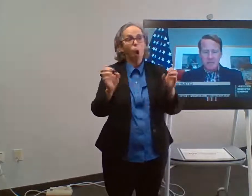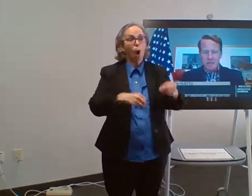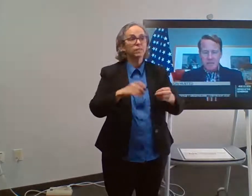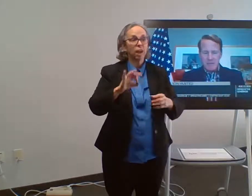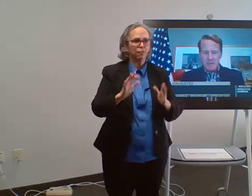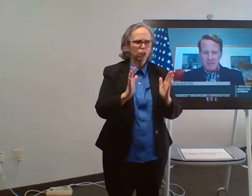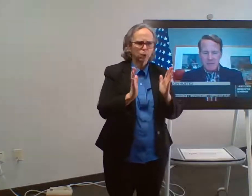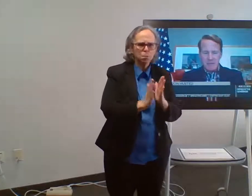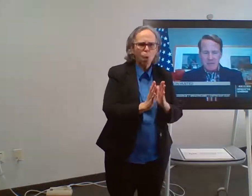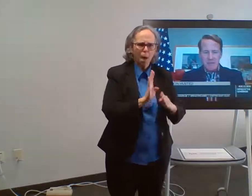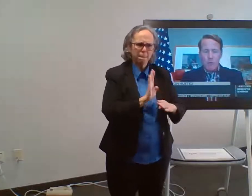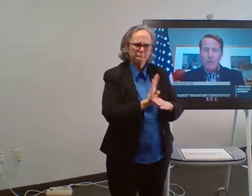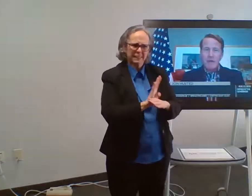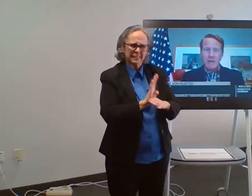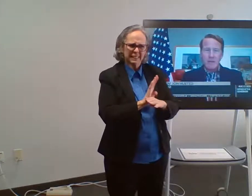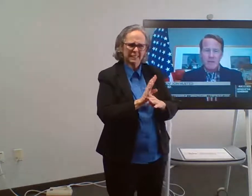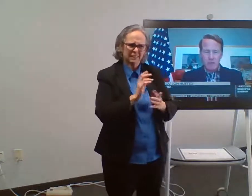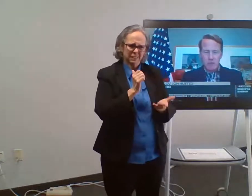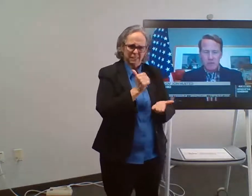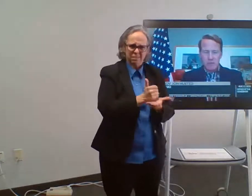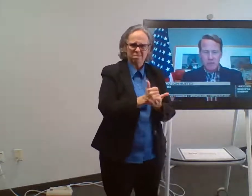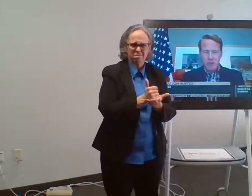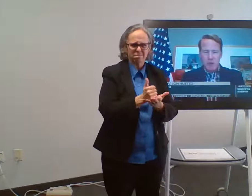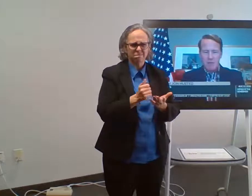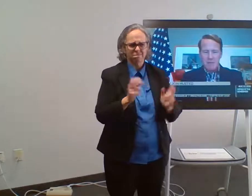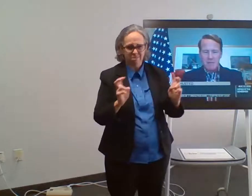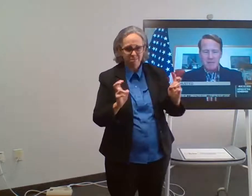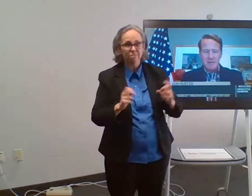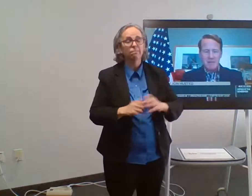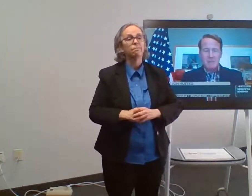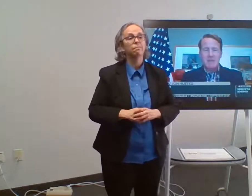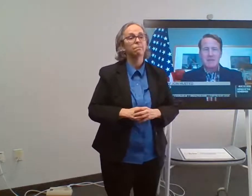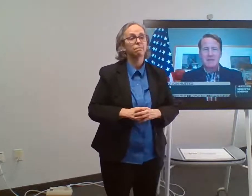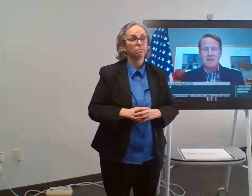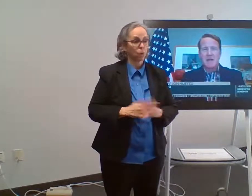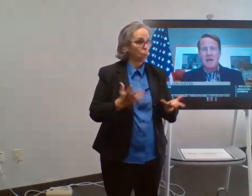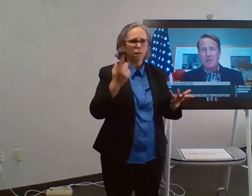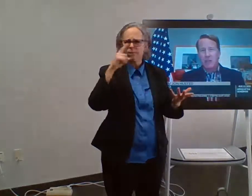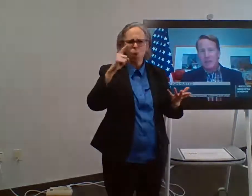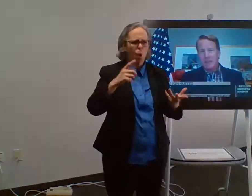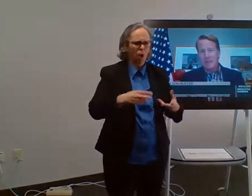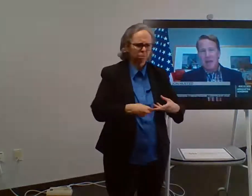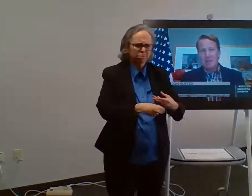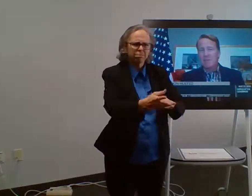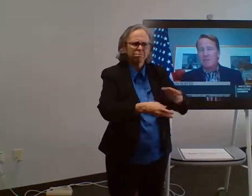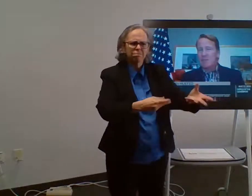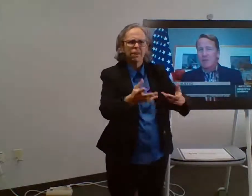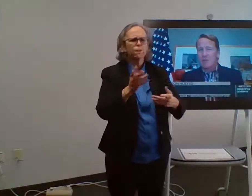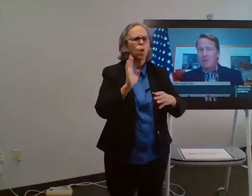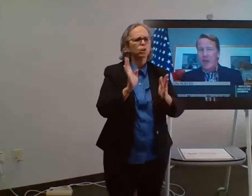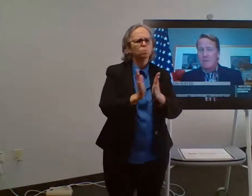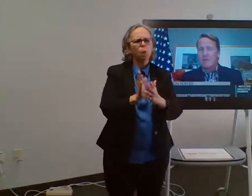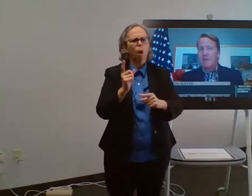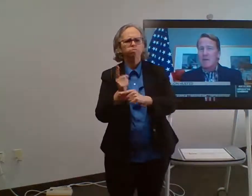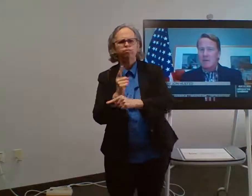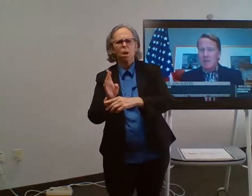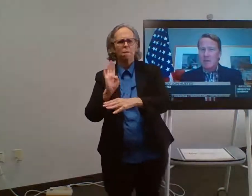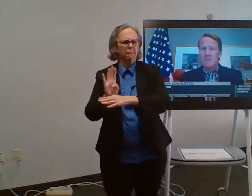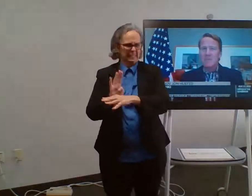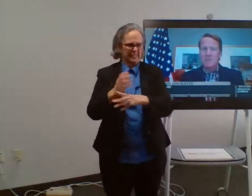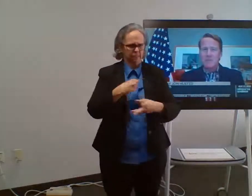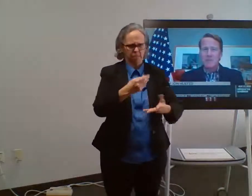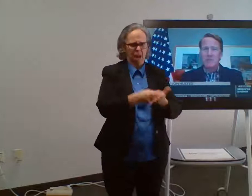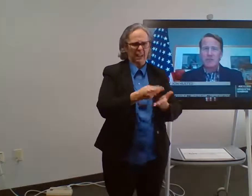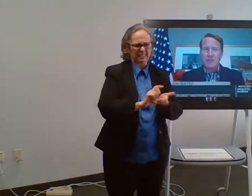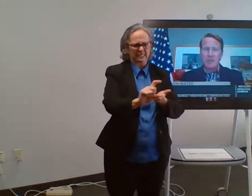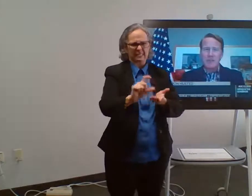Development Services Agency, and this coordinates resources for small and medium-sized companies during this time. This is a critical time. Some of